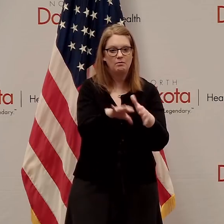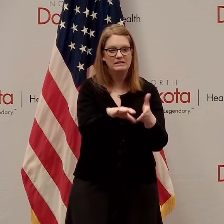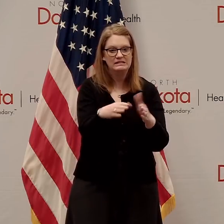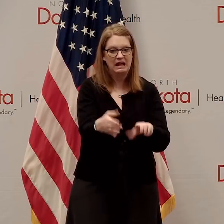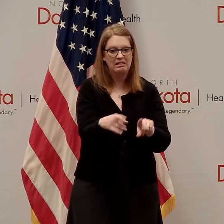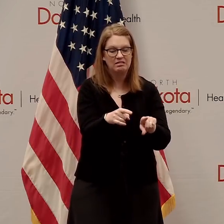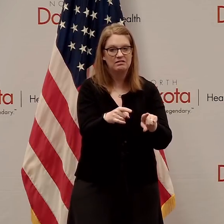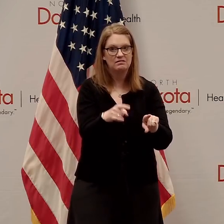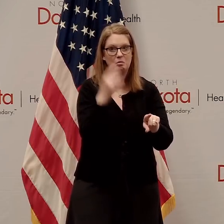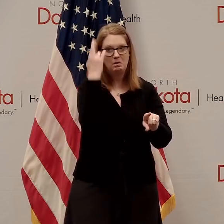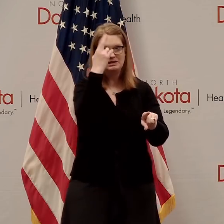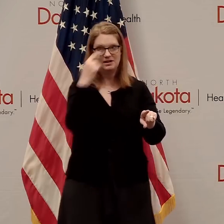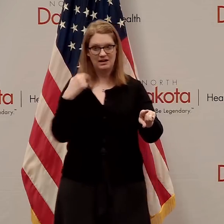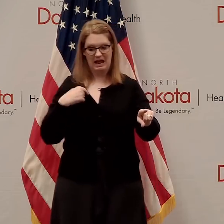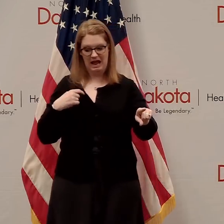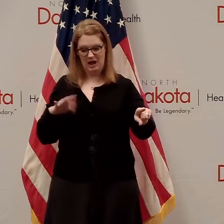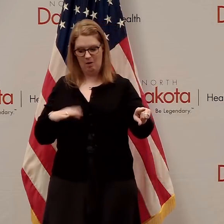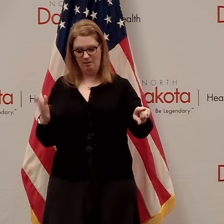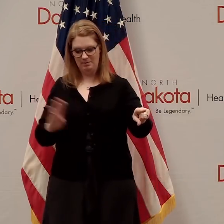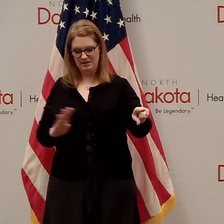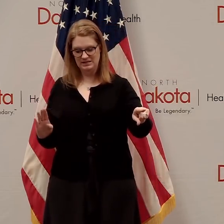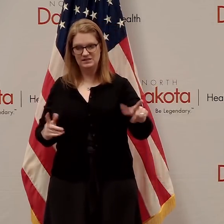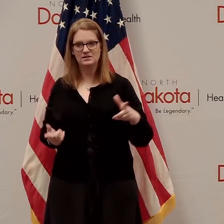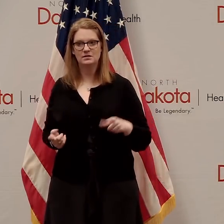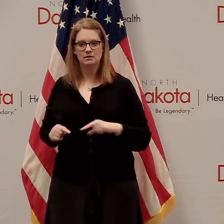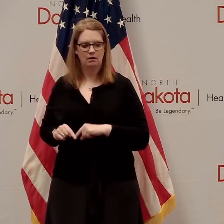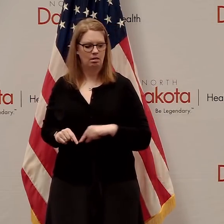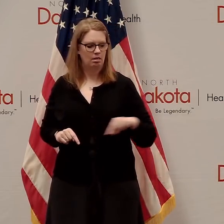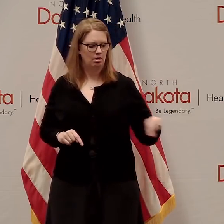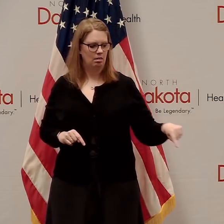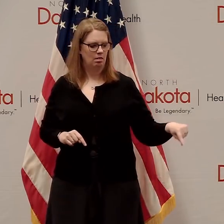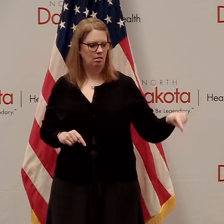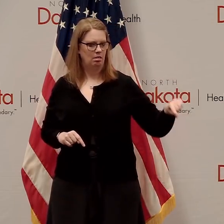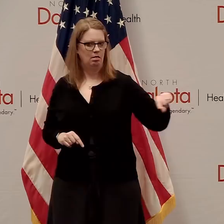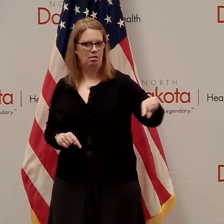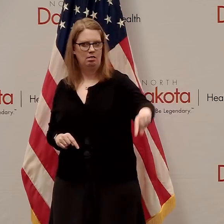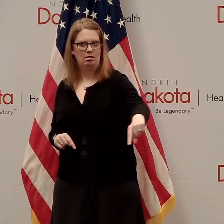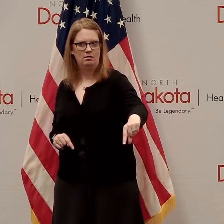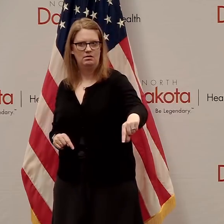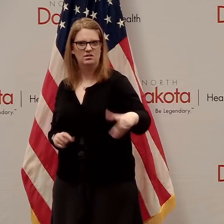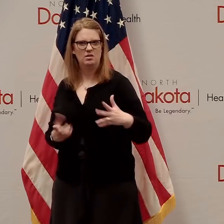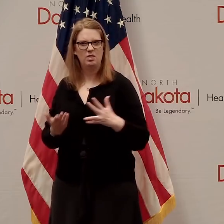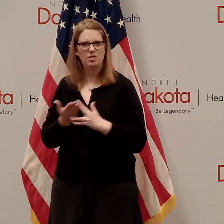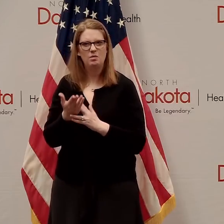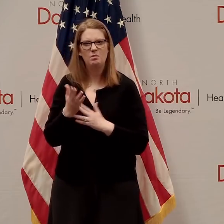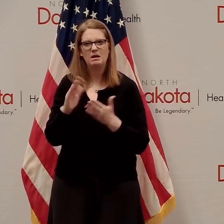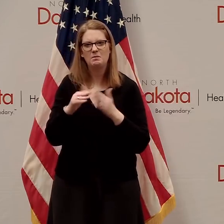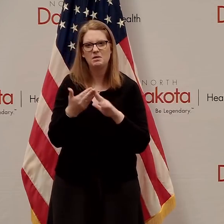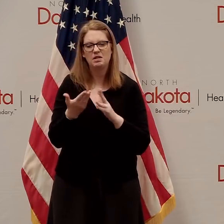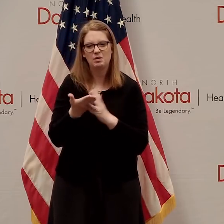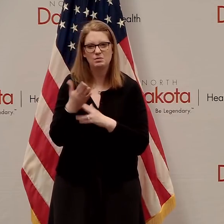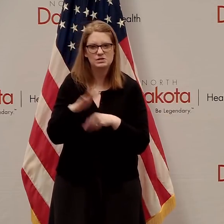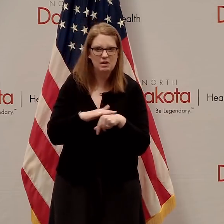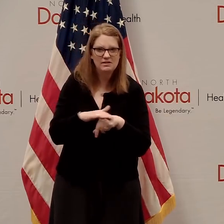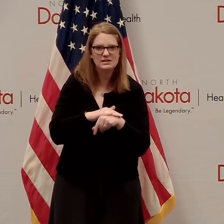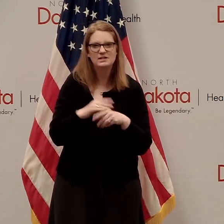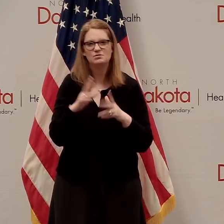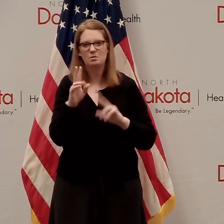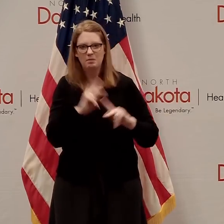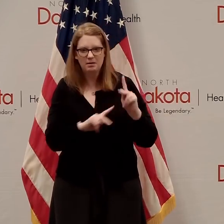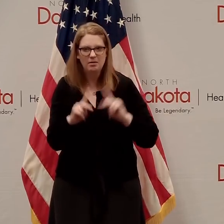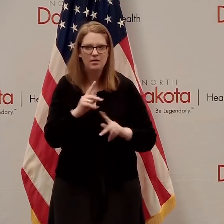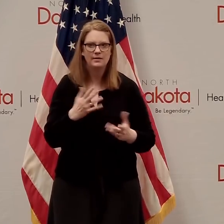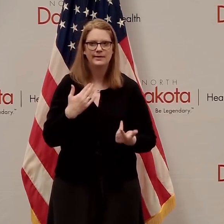interconnected. Not even by close contact, we can be transmission through community, through surfaces. So the person that is